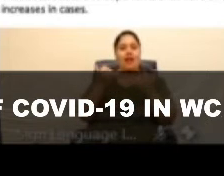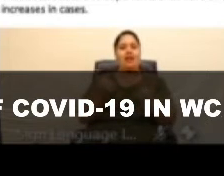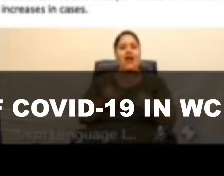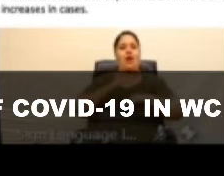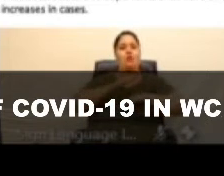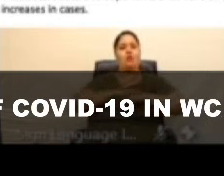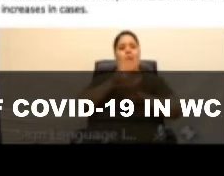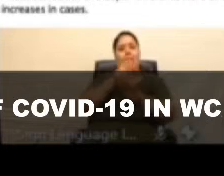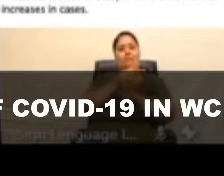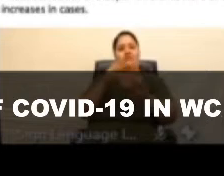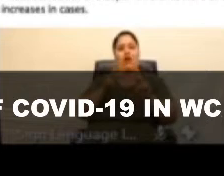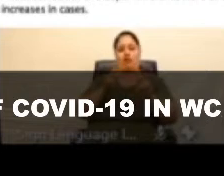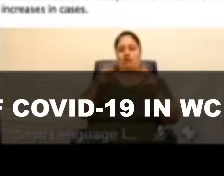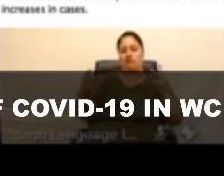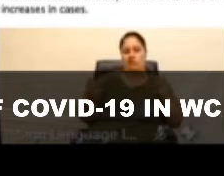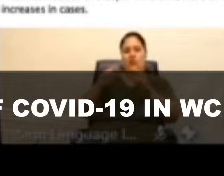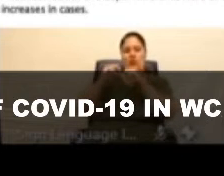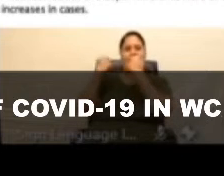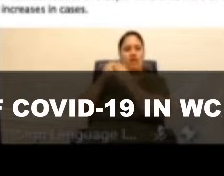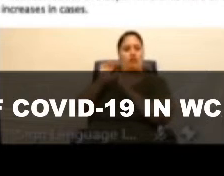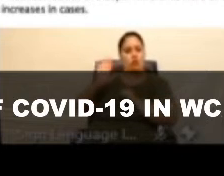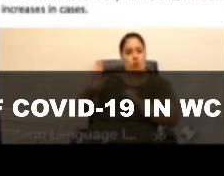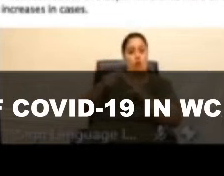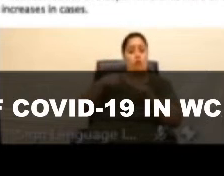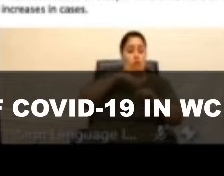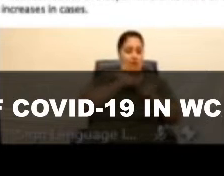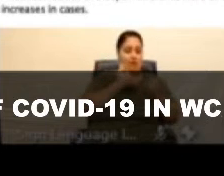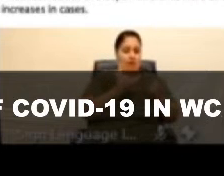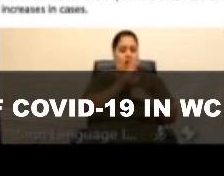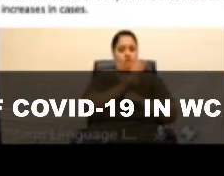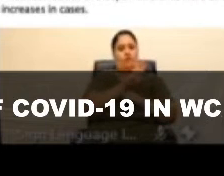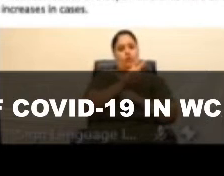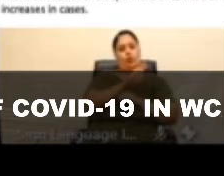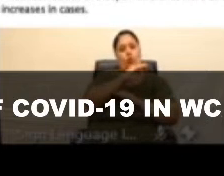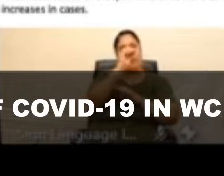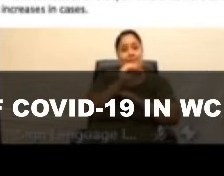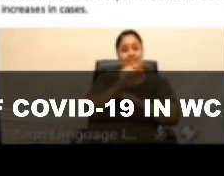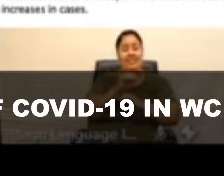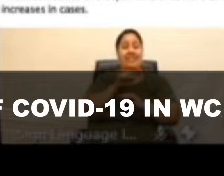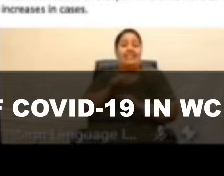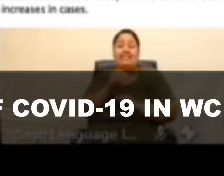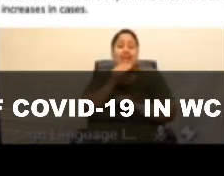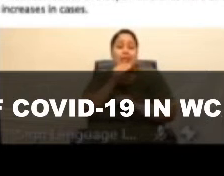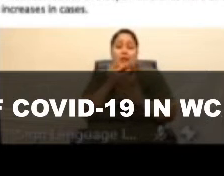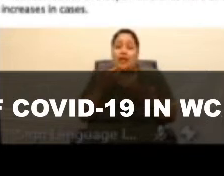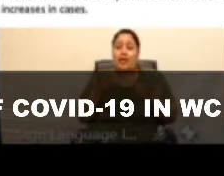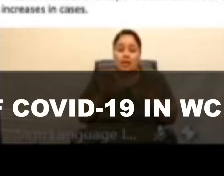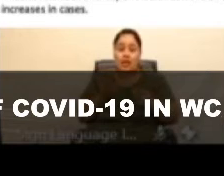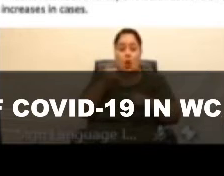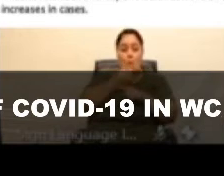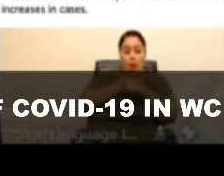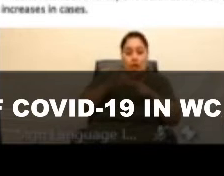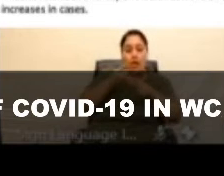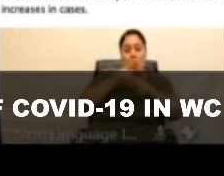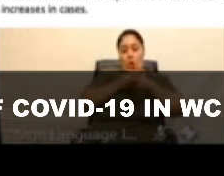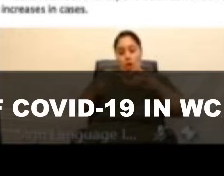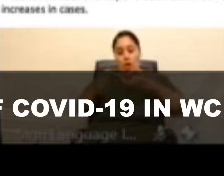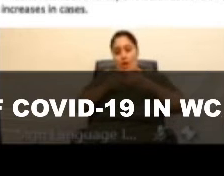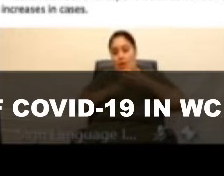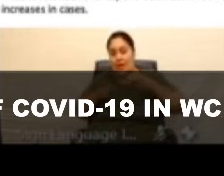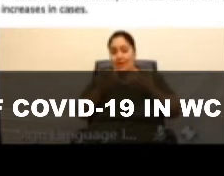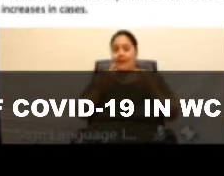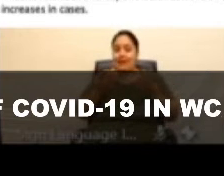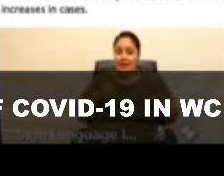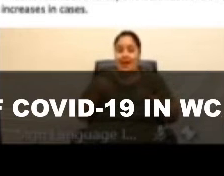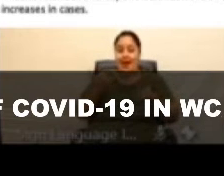national data, is 42%. And what it basically means is week on week, which is the week that